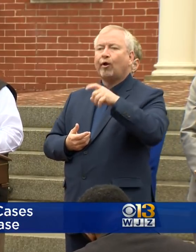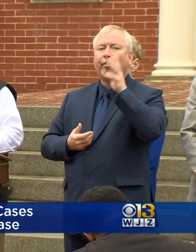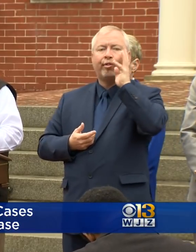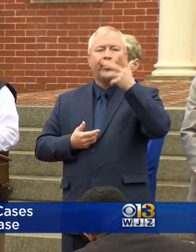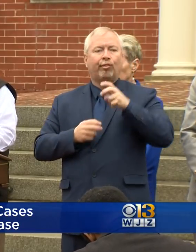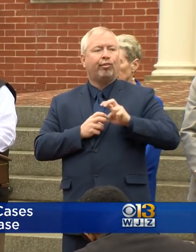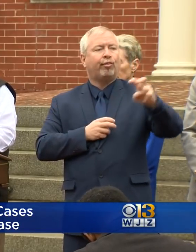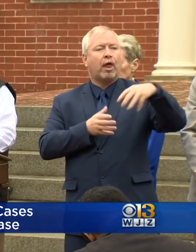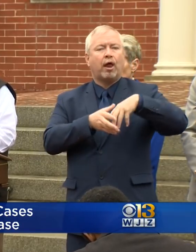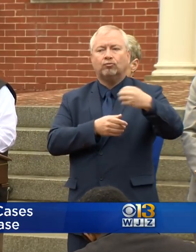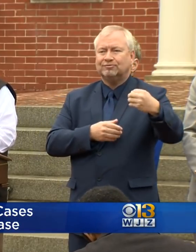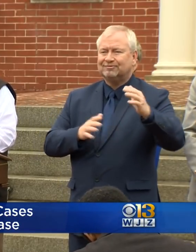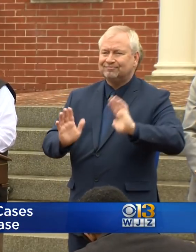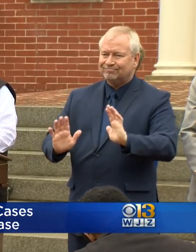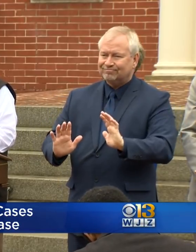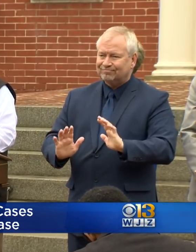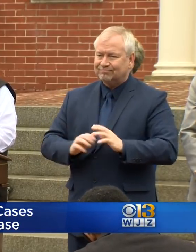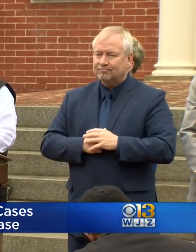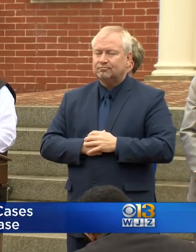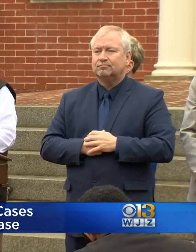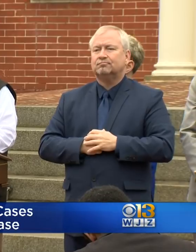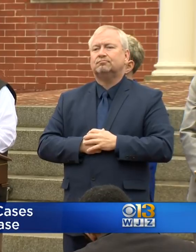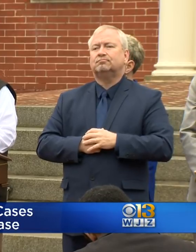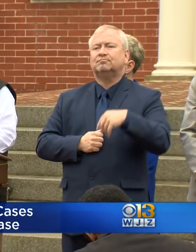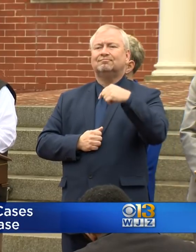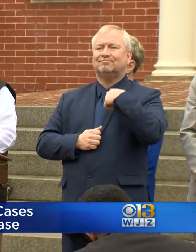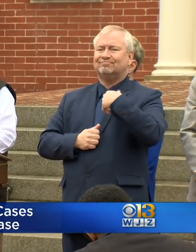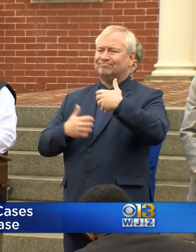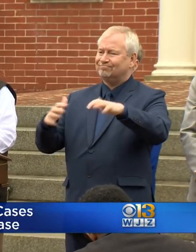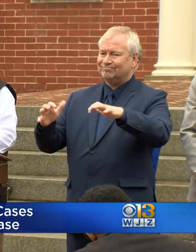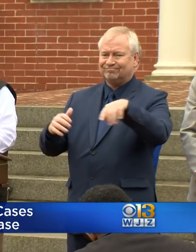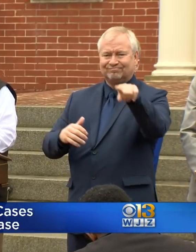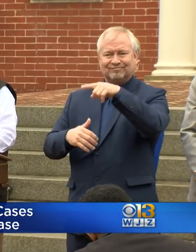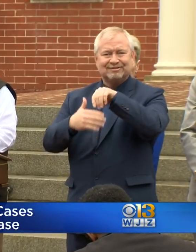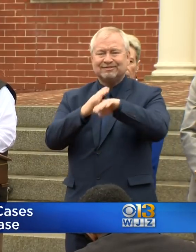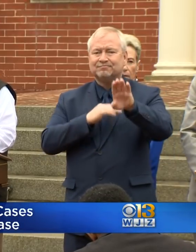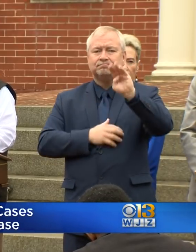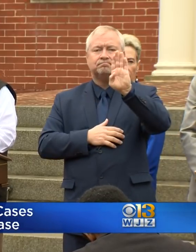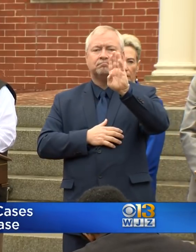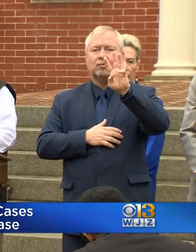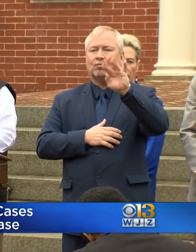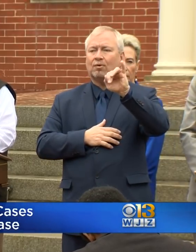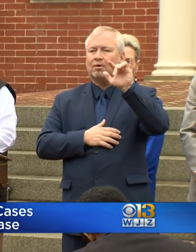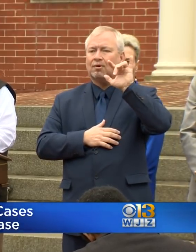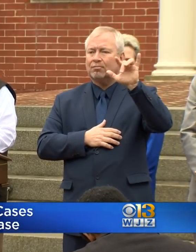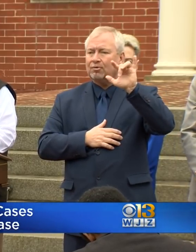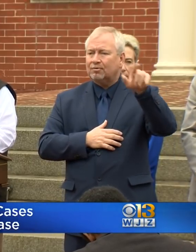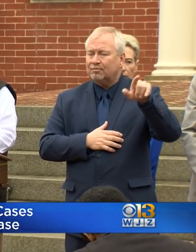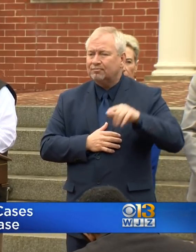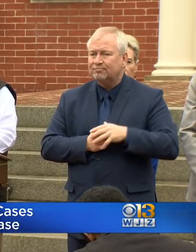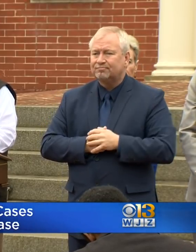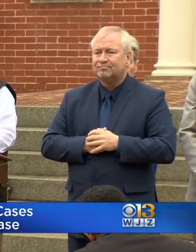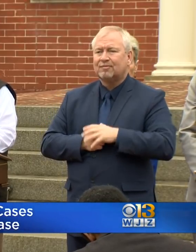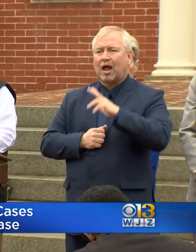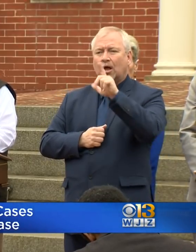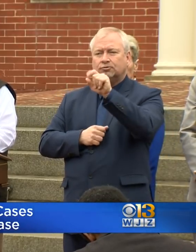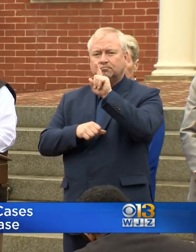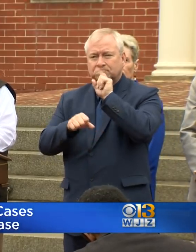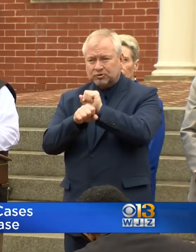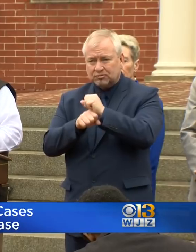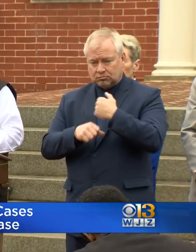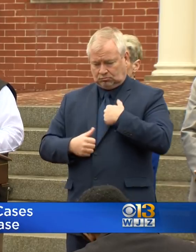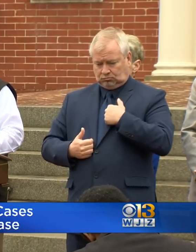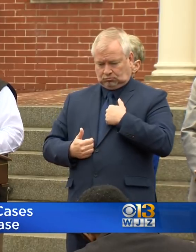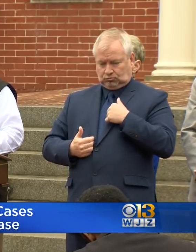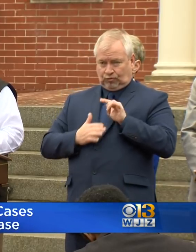we discouraged anyone from entering BWI Marshall Airport unless they are actually a traveling